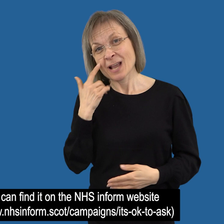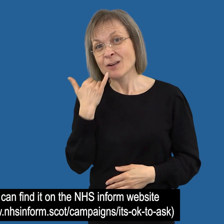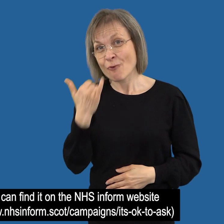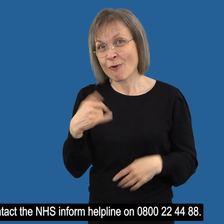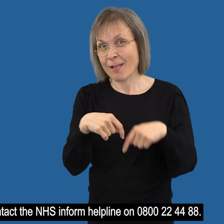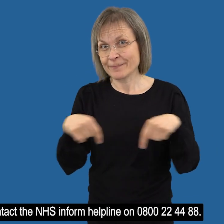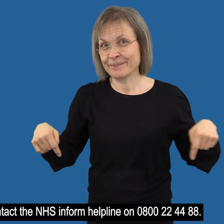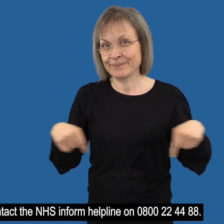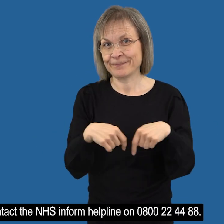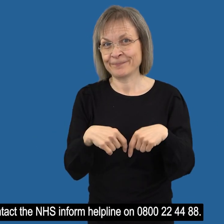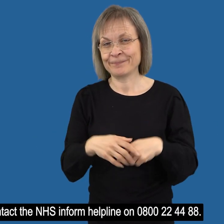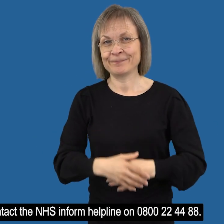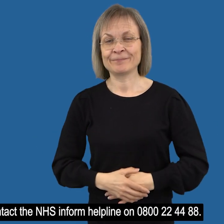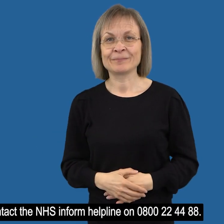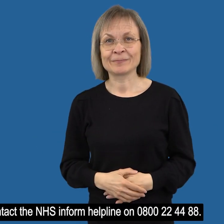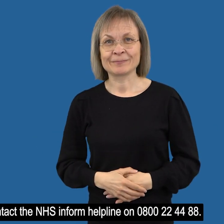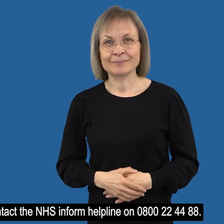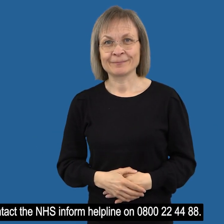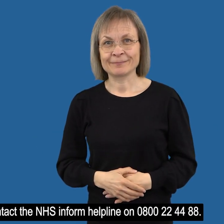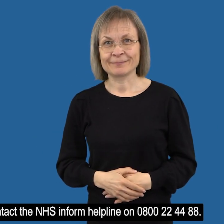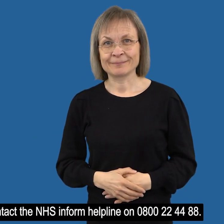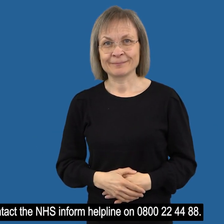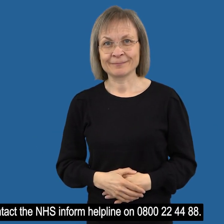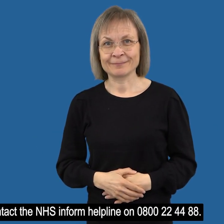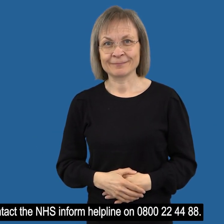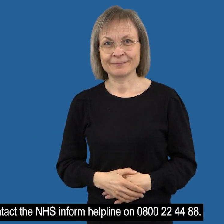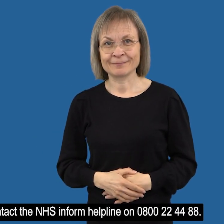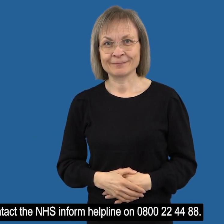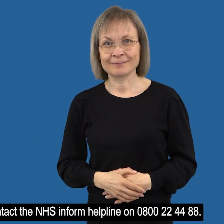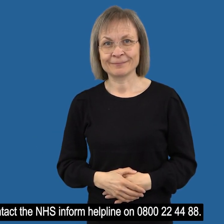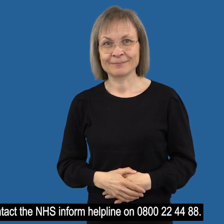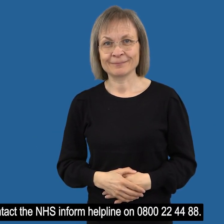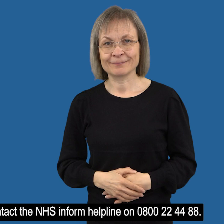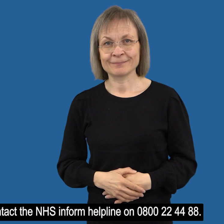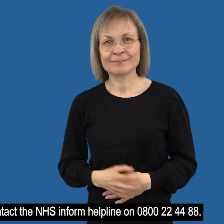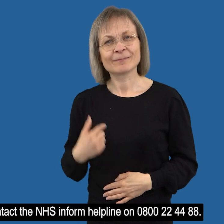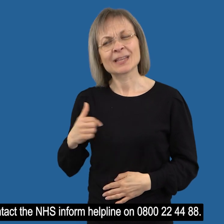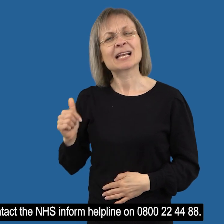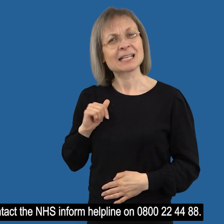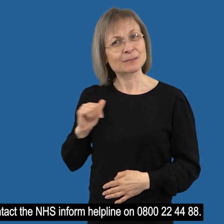www.nhsinform.scot/campaigns/its-ok-2-ask. Or I can contact the NHS Inform helpline on 0800